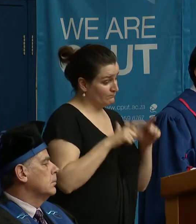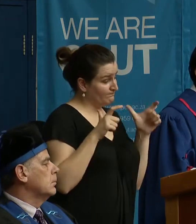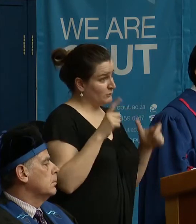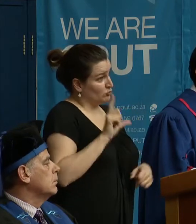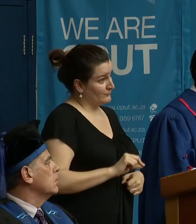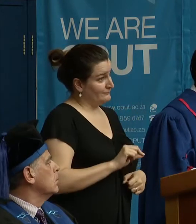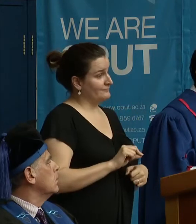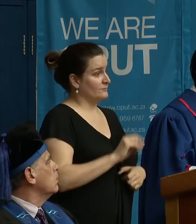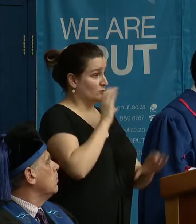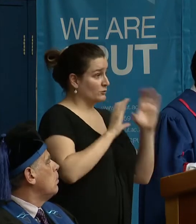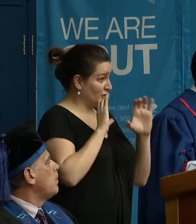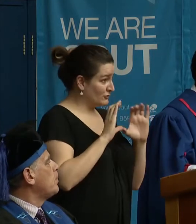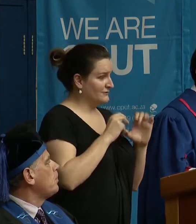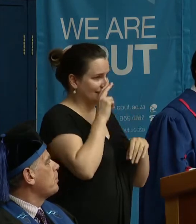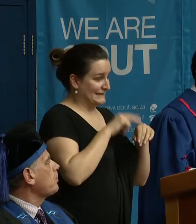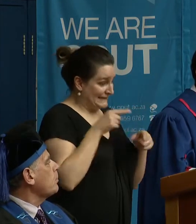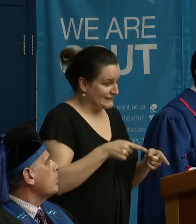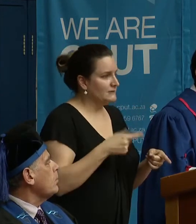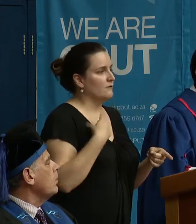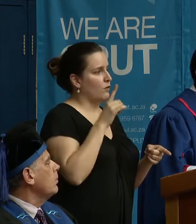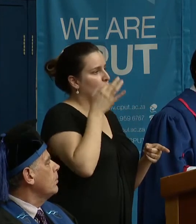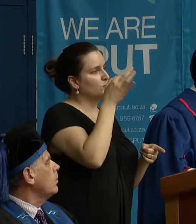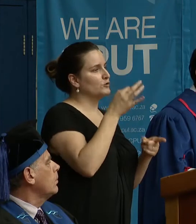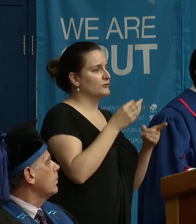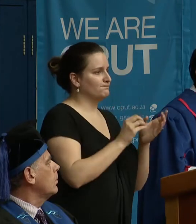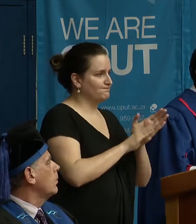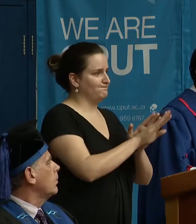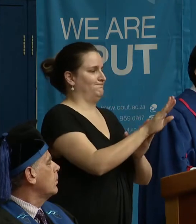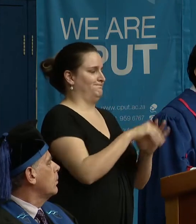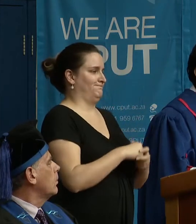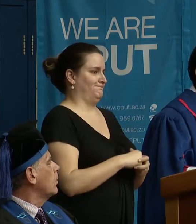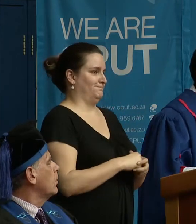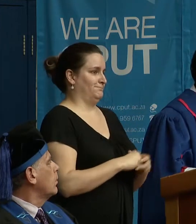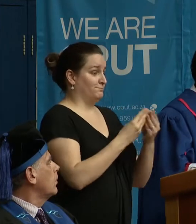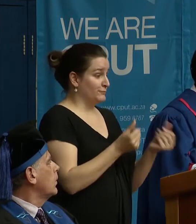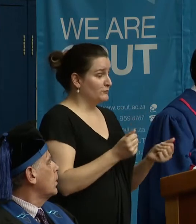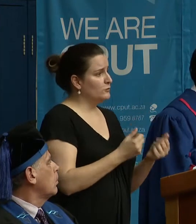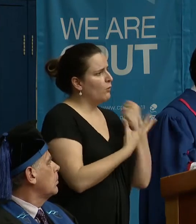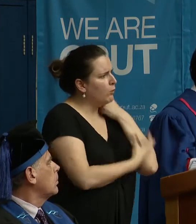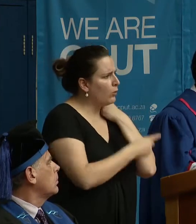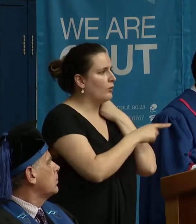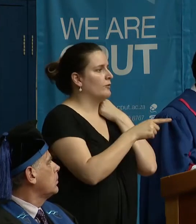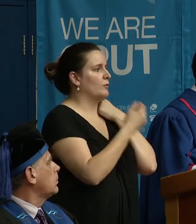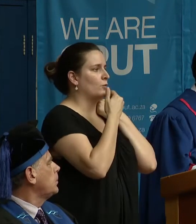communication is what is needed if we want to take this country forward. We need solutions that work for poor people, for people that will live in shacks with tin roofs.